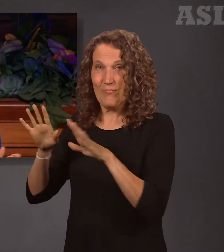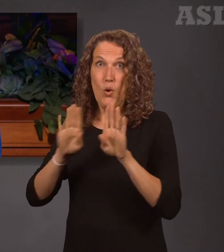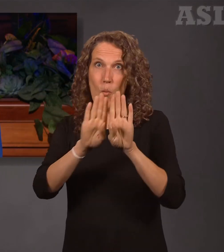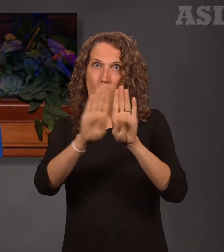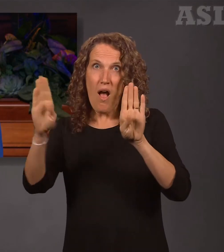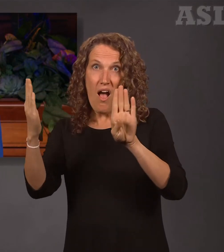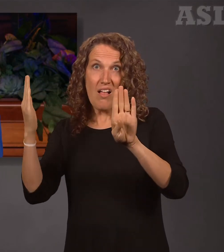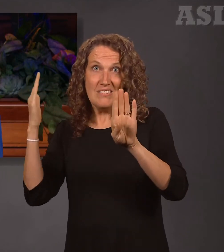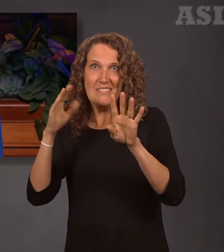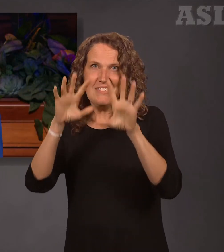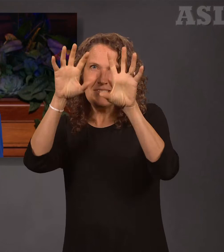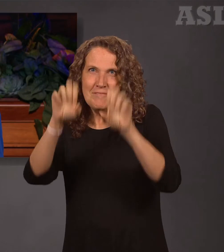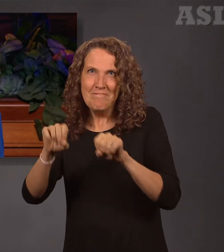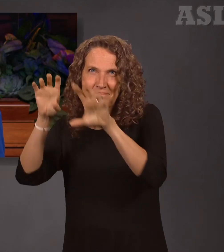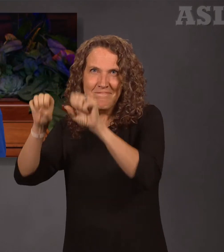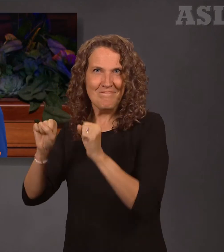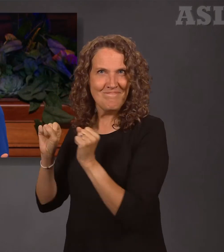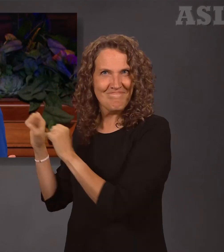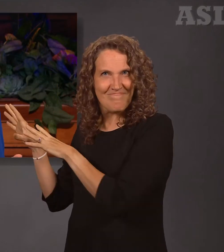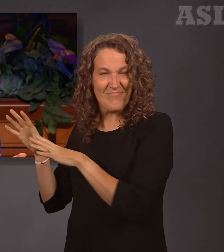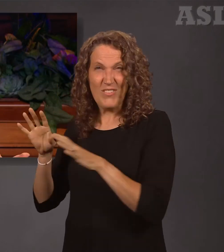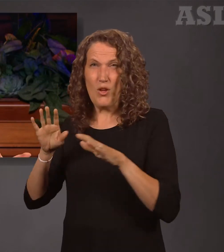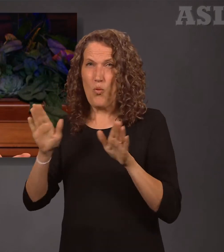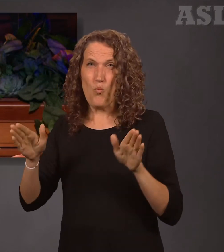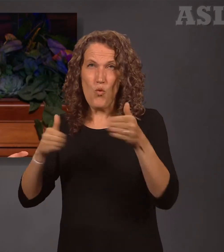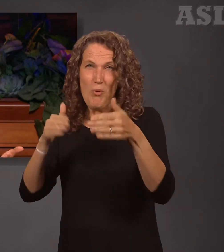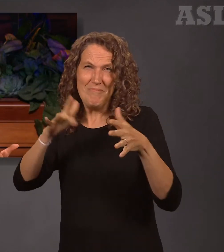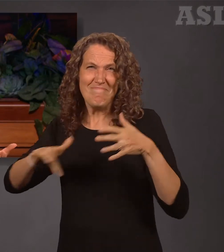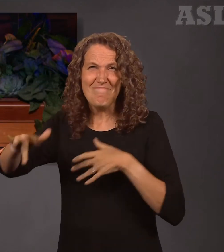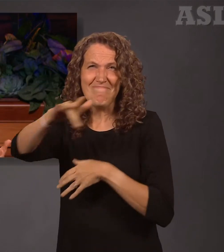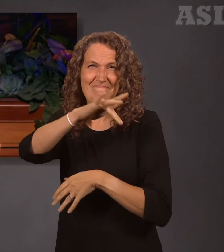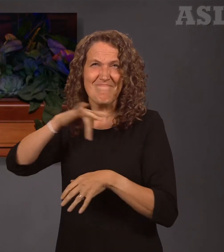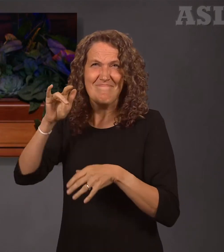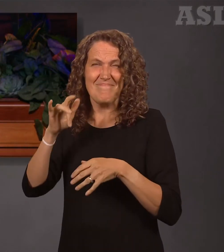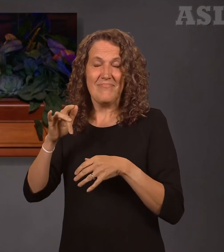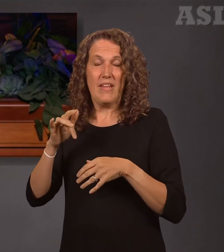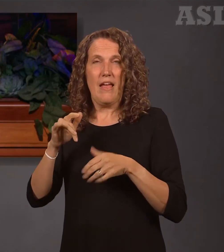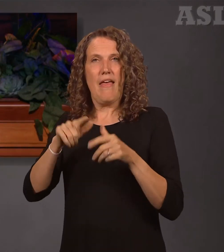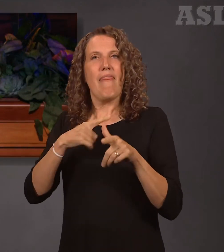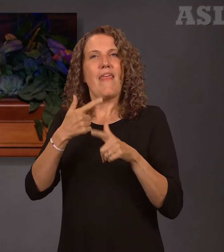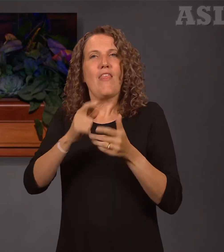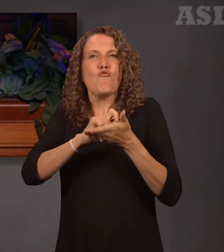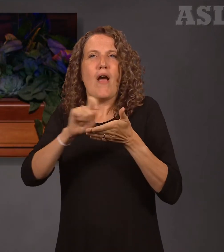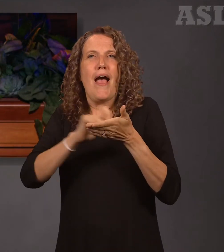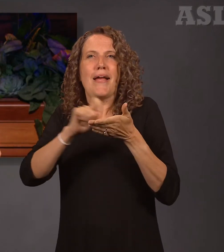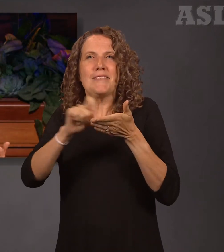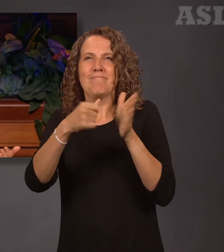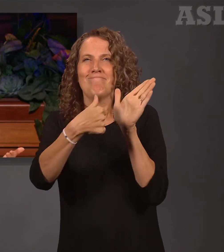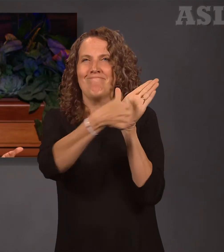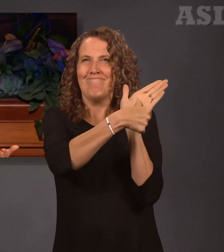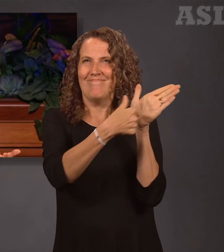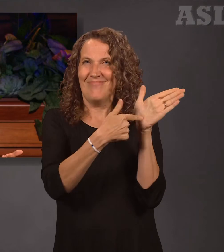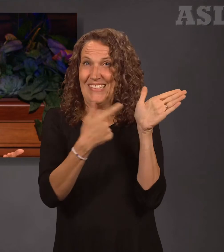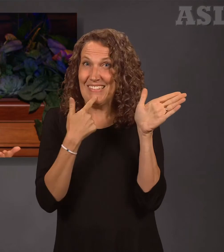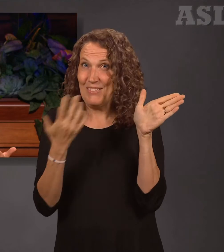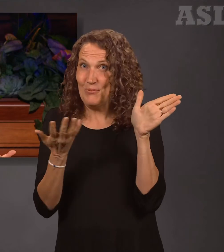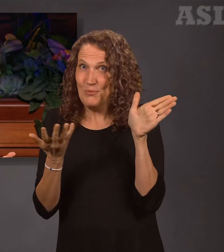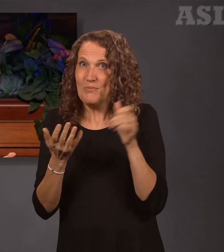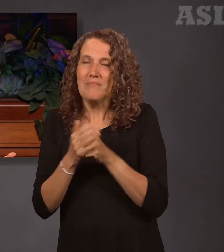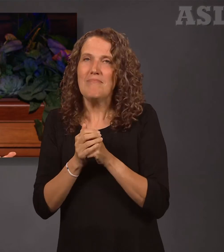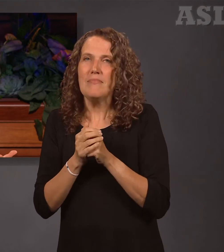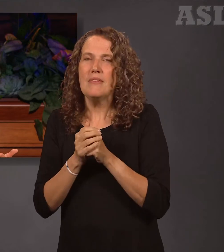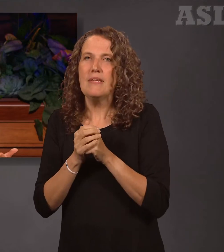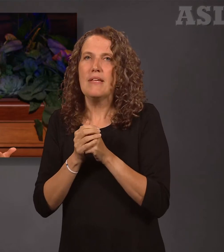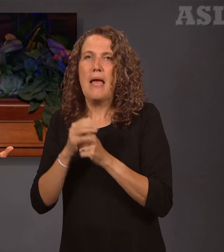walls leaving the room bare then they wrote a note and tacked it to the wall dear